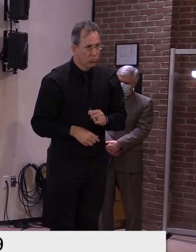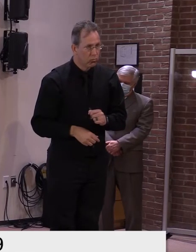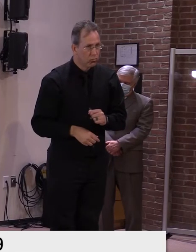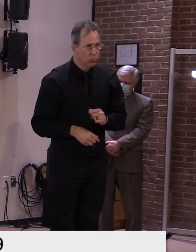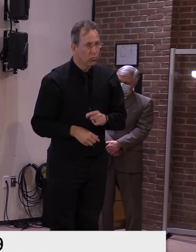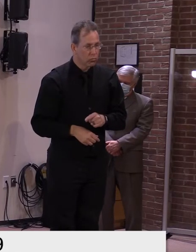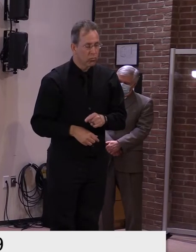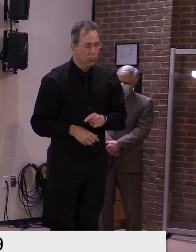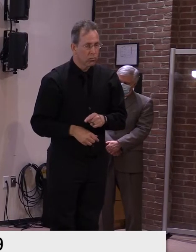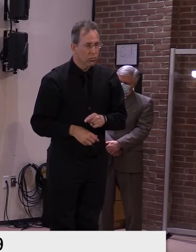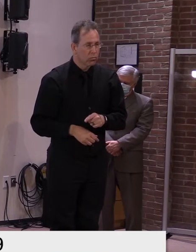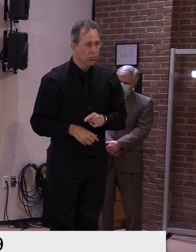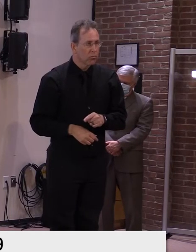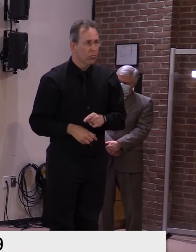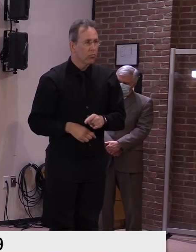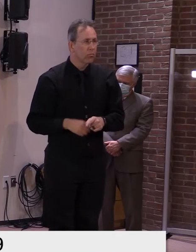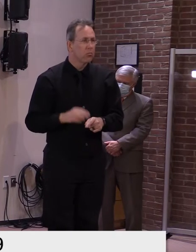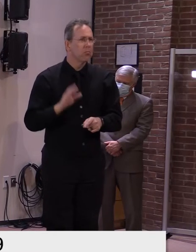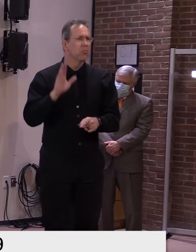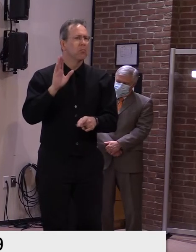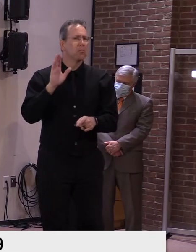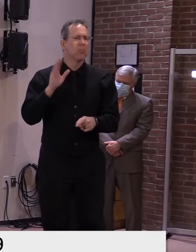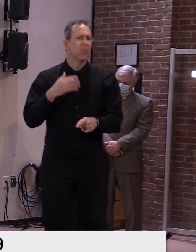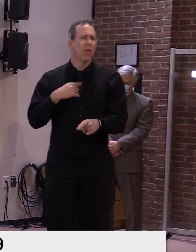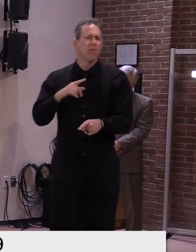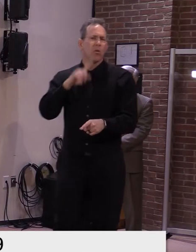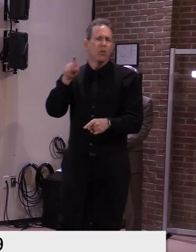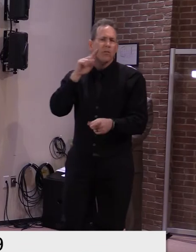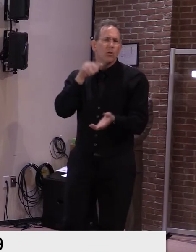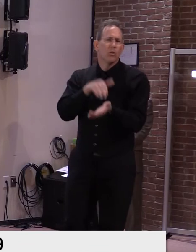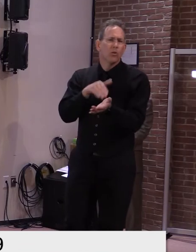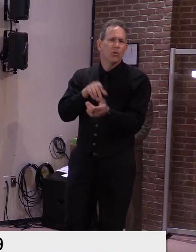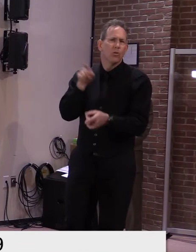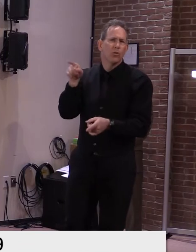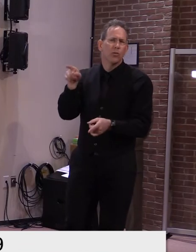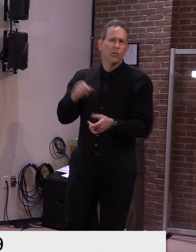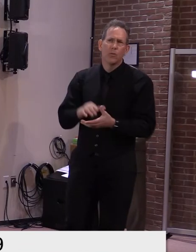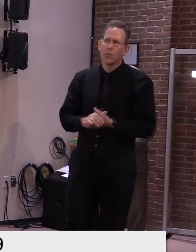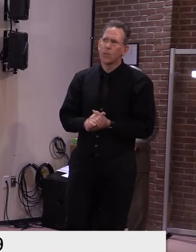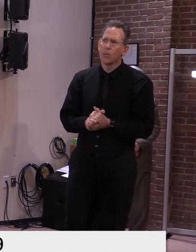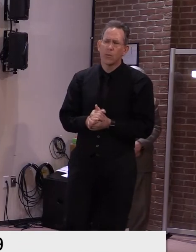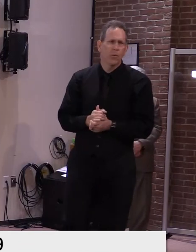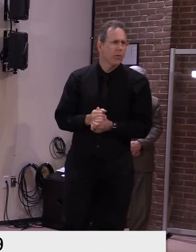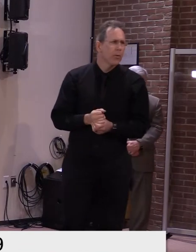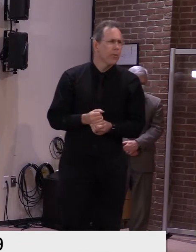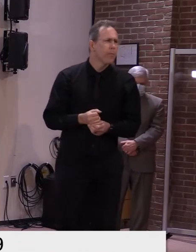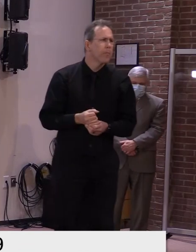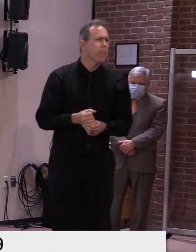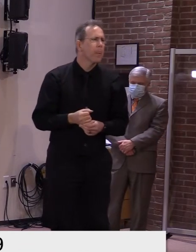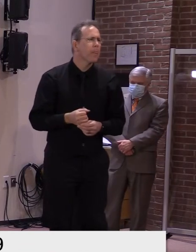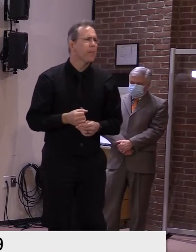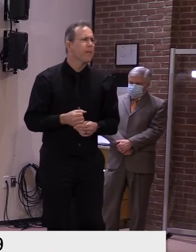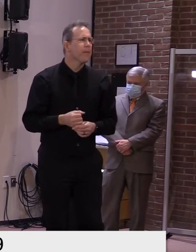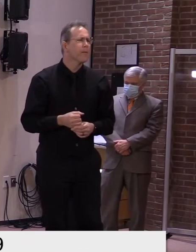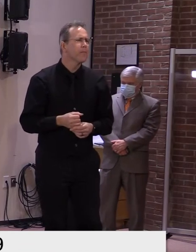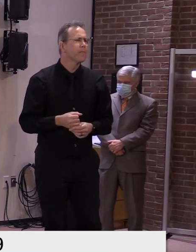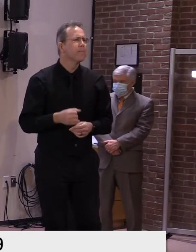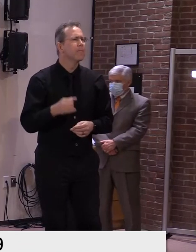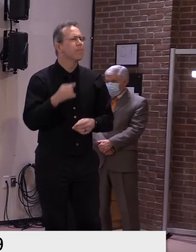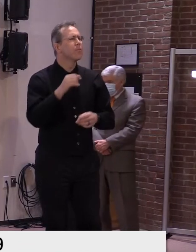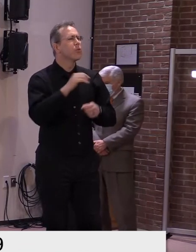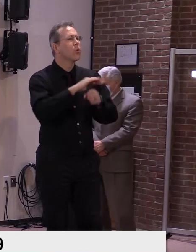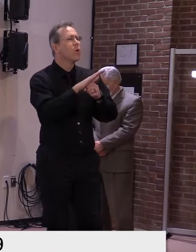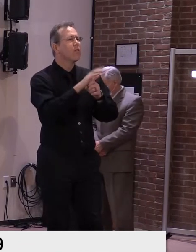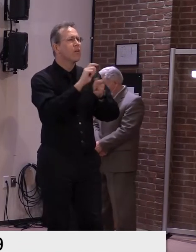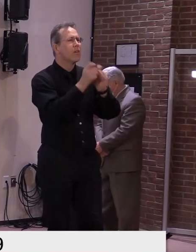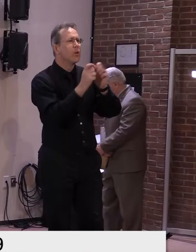22. Yeah, a question for Dr. Levine about variants. Should it be assumed that this spike in cases is largely attributed to variants